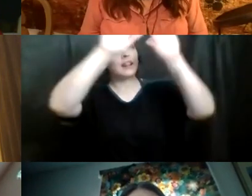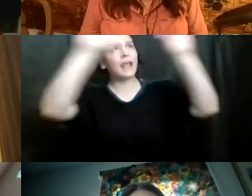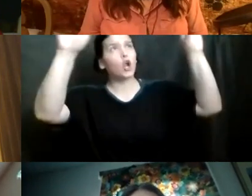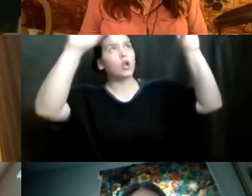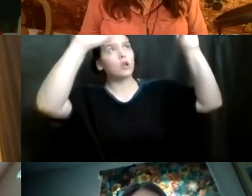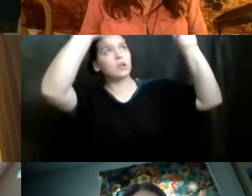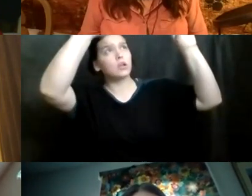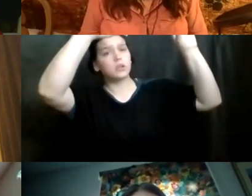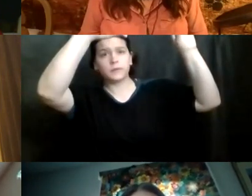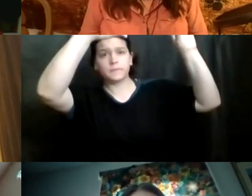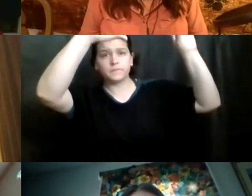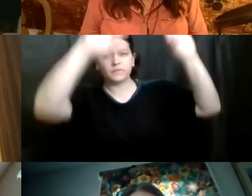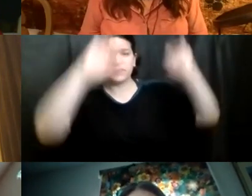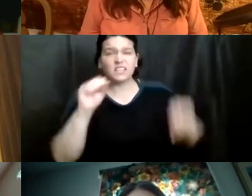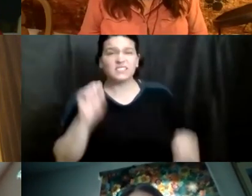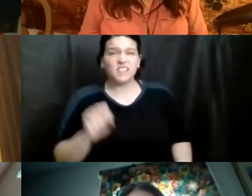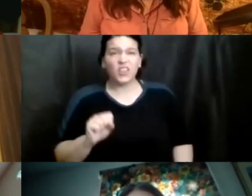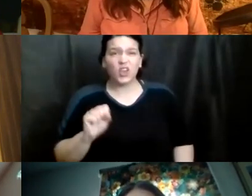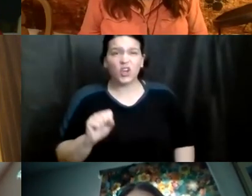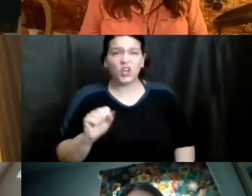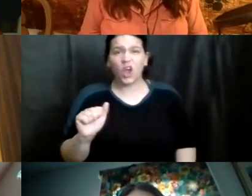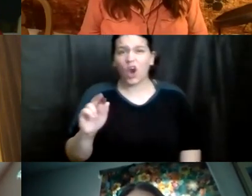southern Arctic Circle is now closed up.